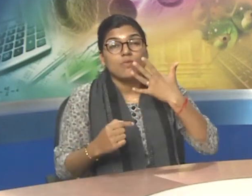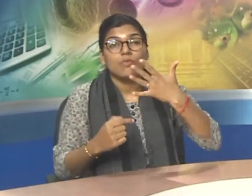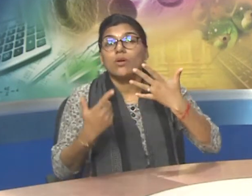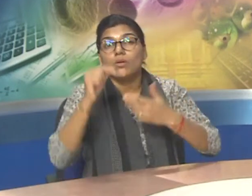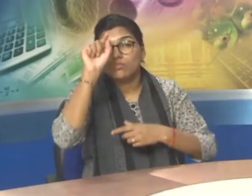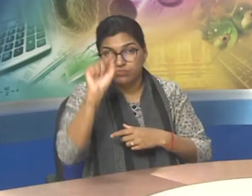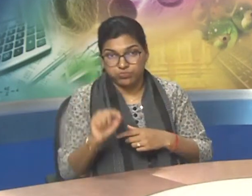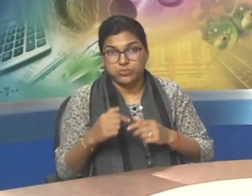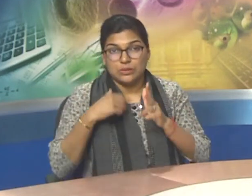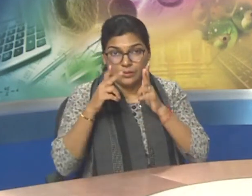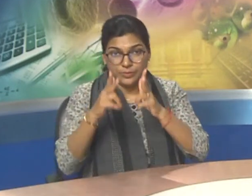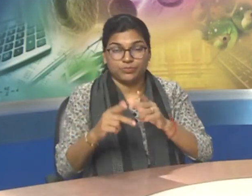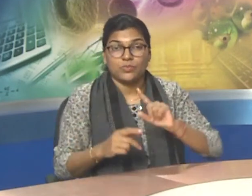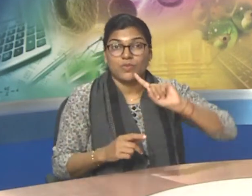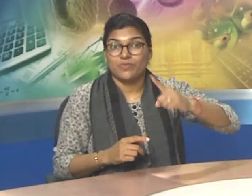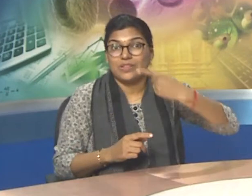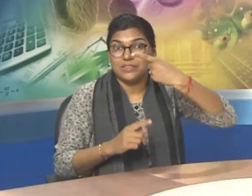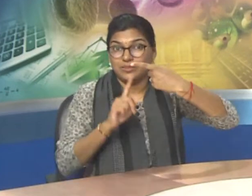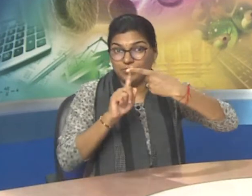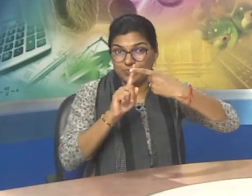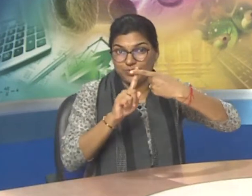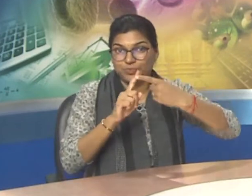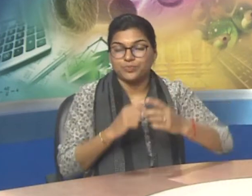first law